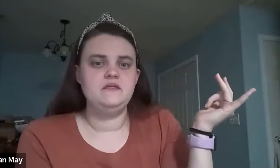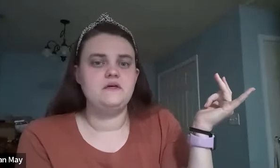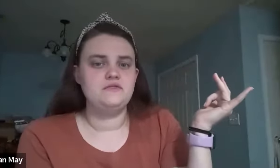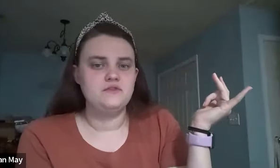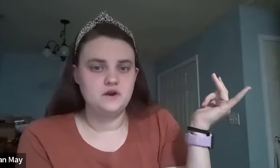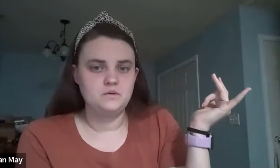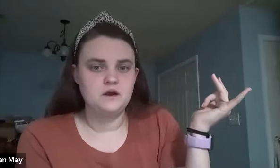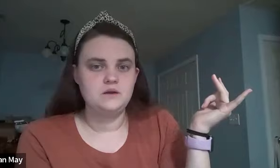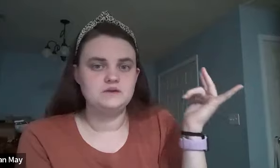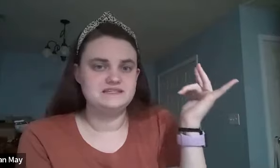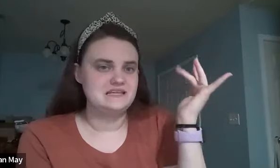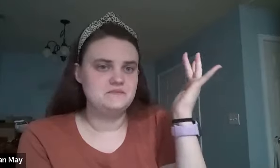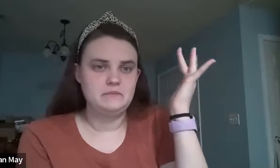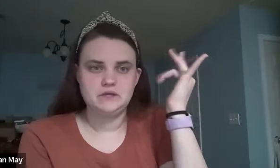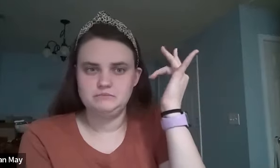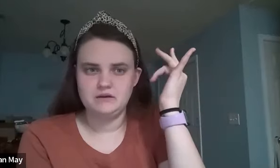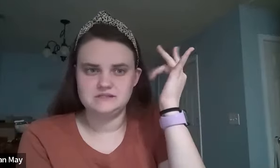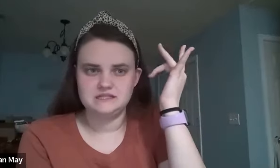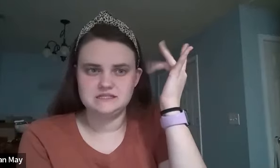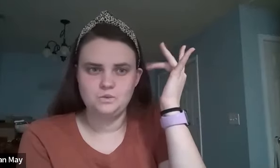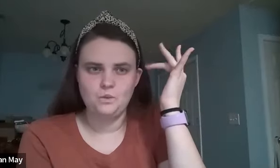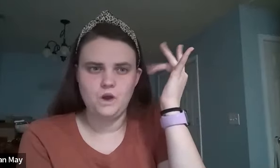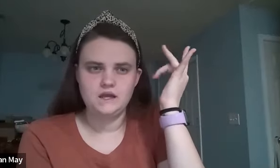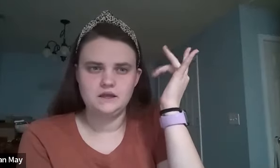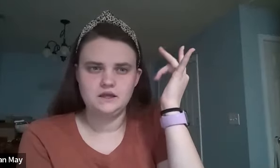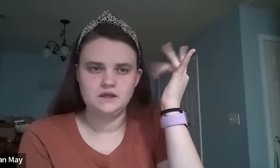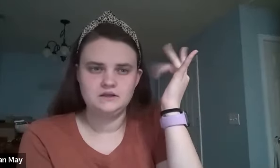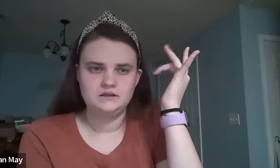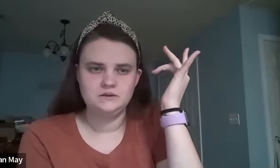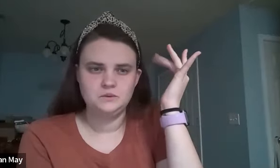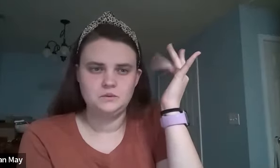then the third one was the same thing, but you bounce it. Y.